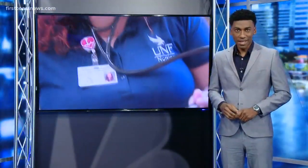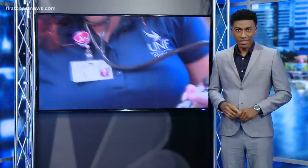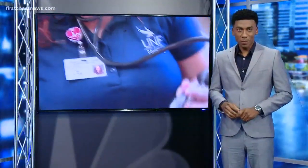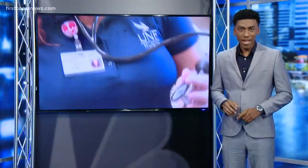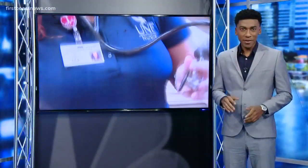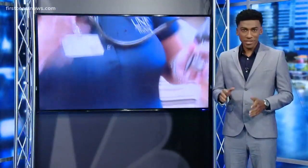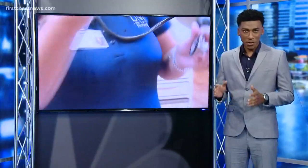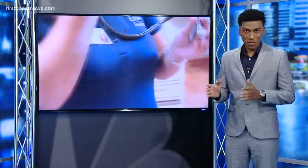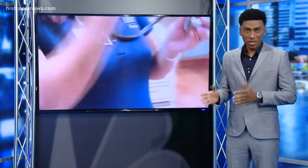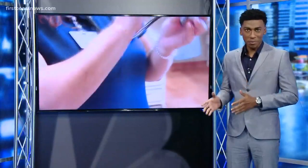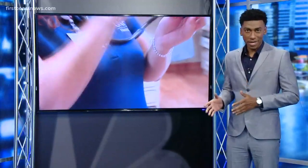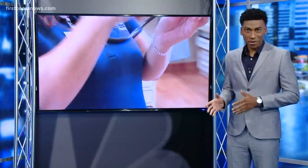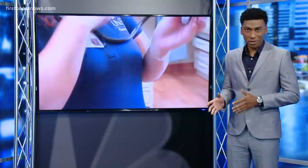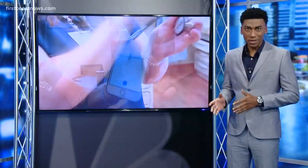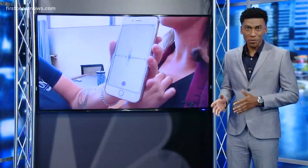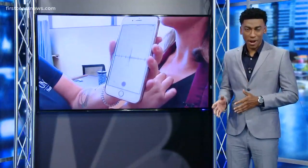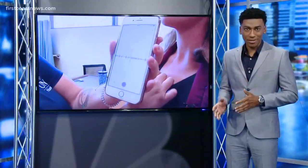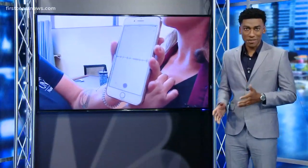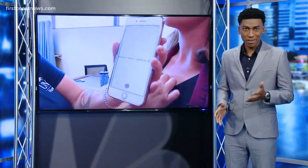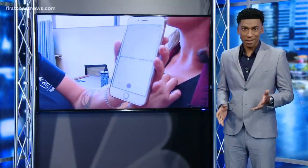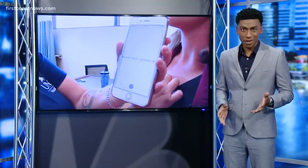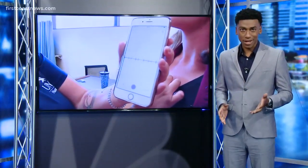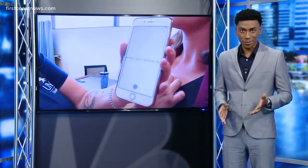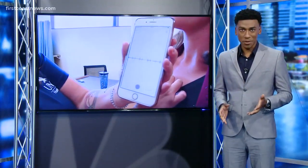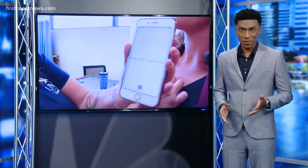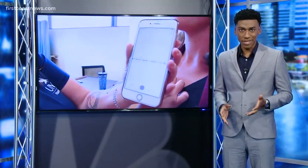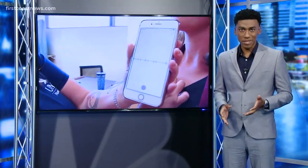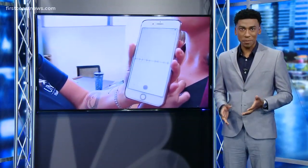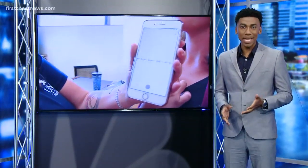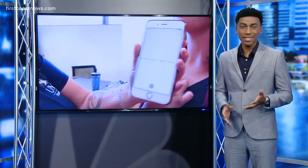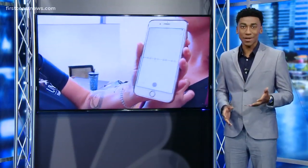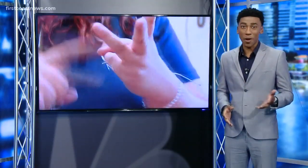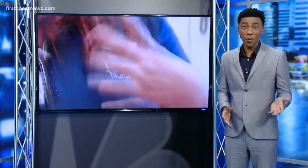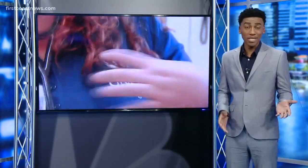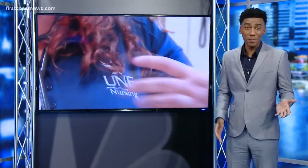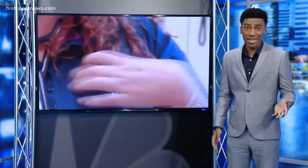So Baker is currently completing her clinical rounds at Flagler Hospital, and she plans to always